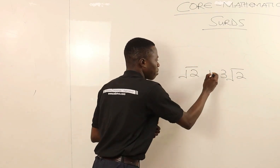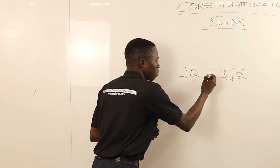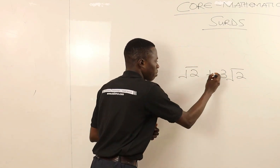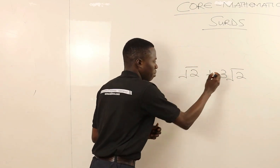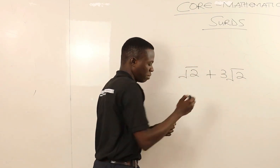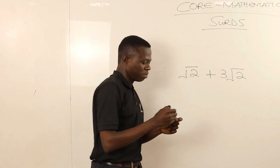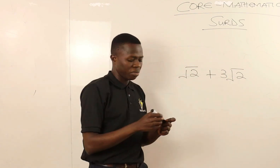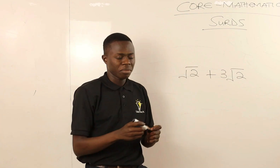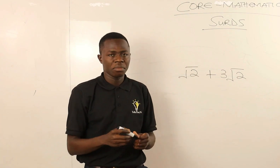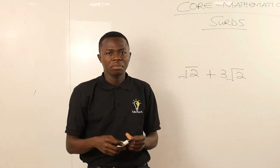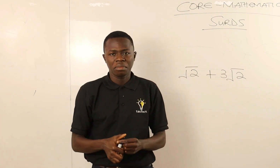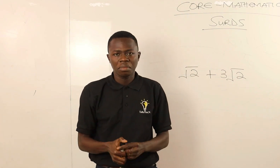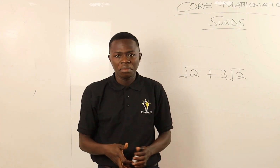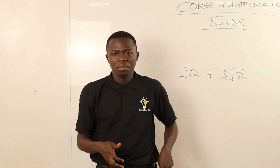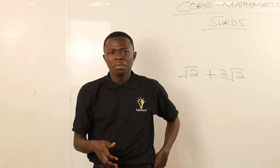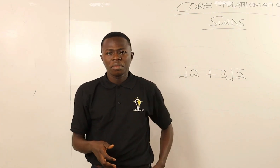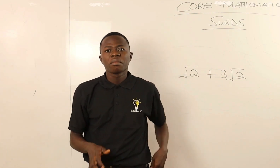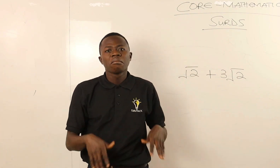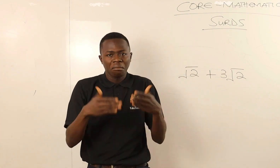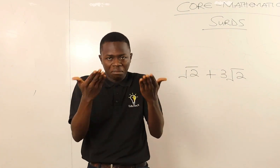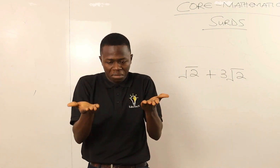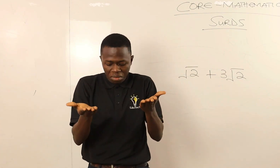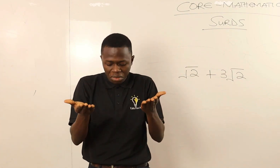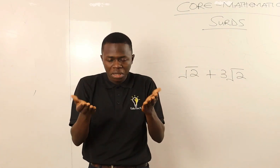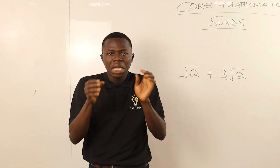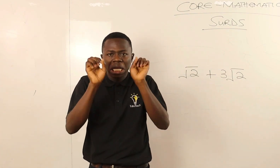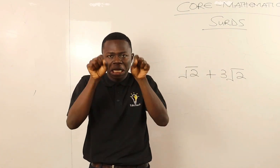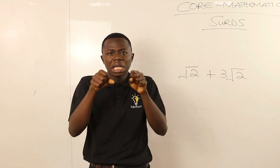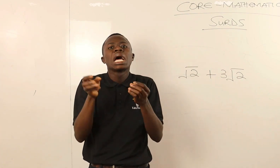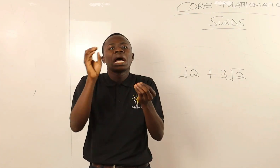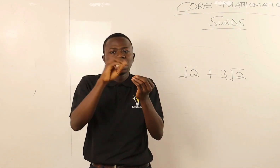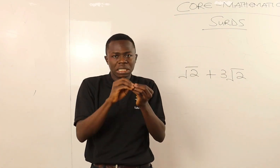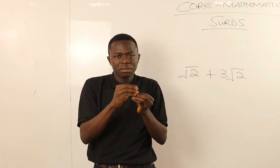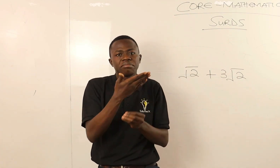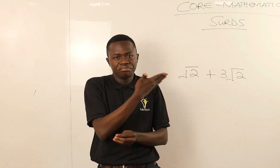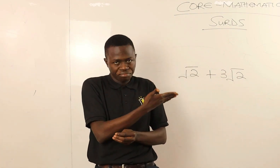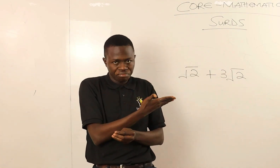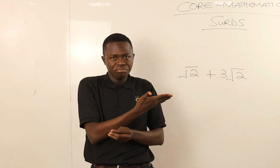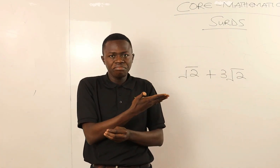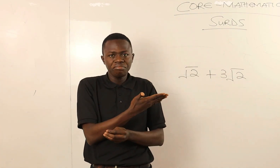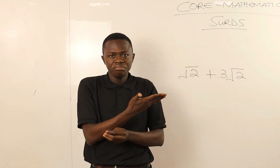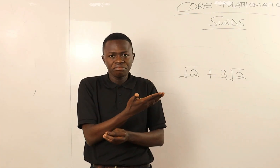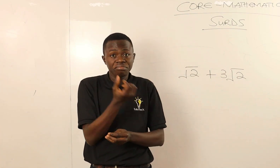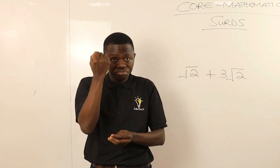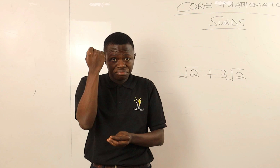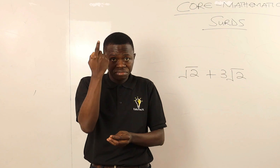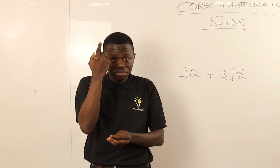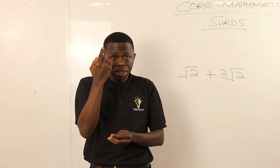the particular example that we have on the board, it is minus, but you can also have another question that's giving you